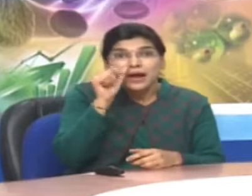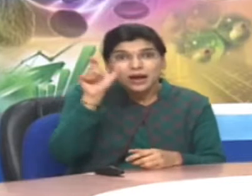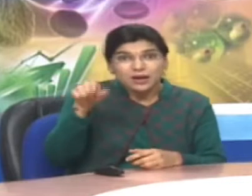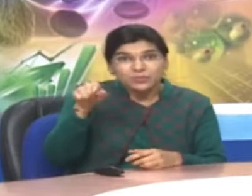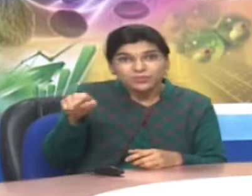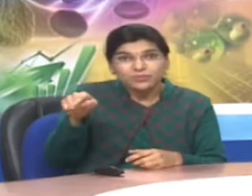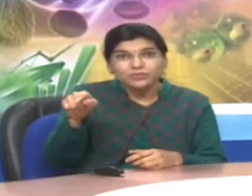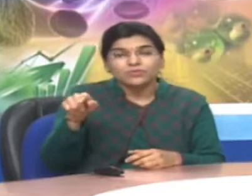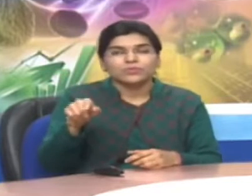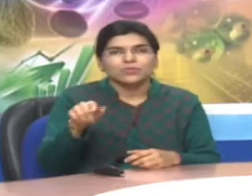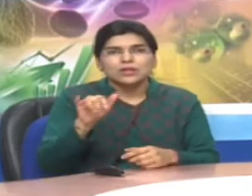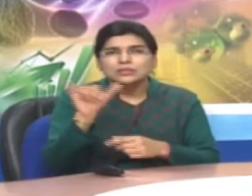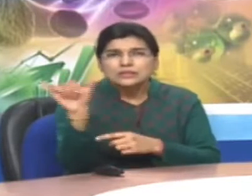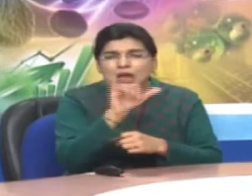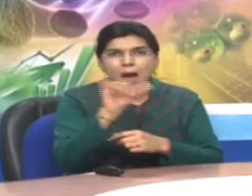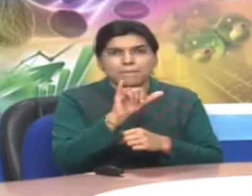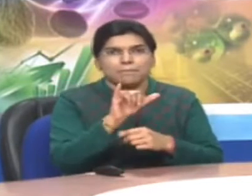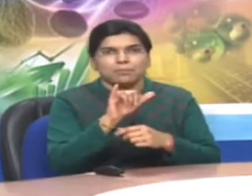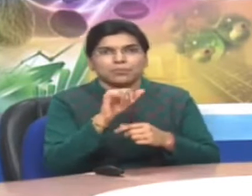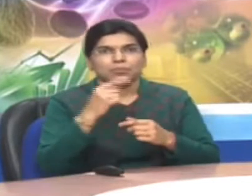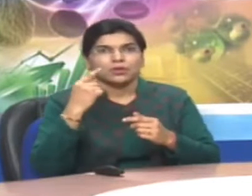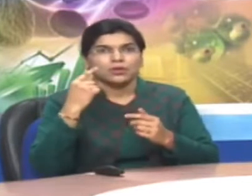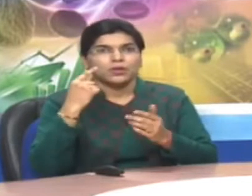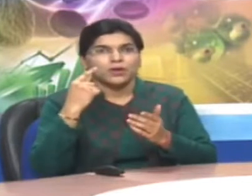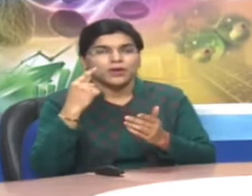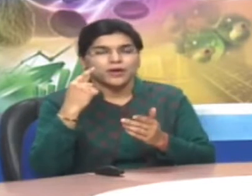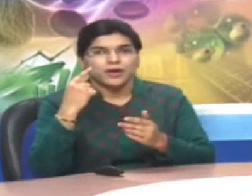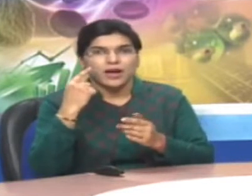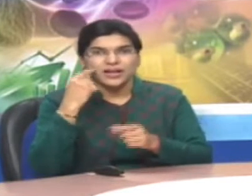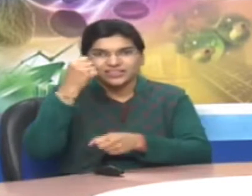Was he also a crook like Intruder?